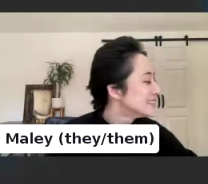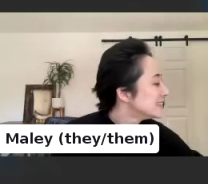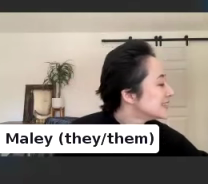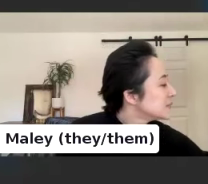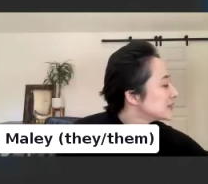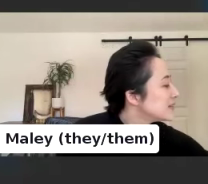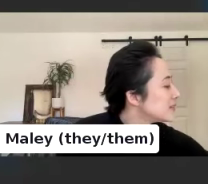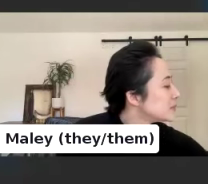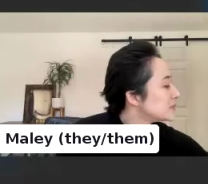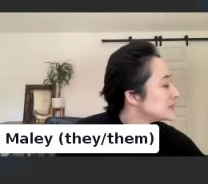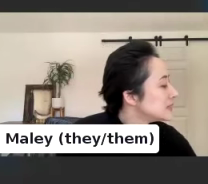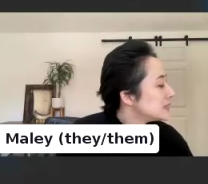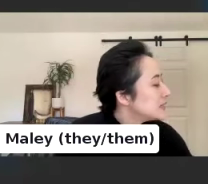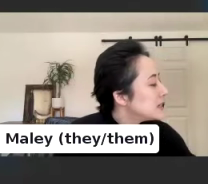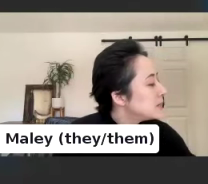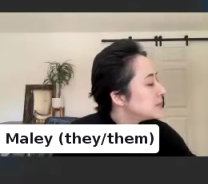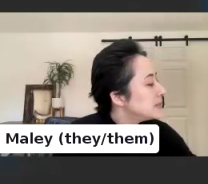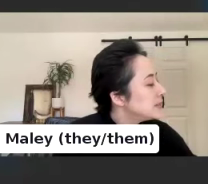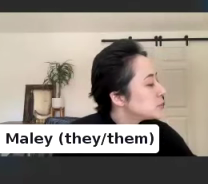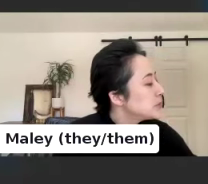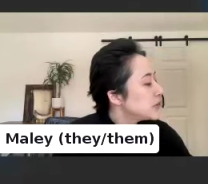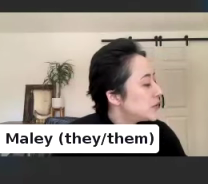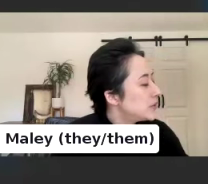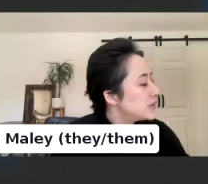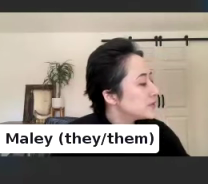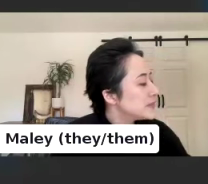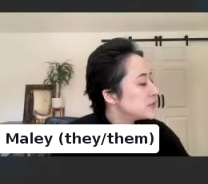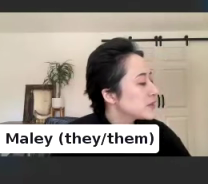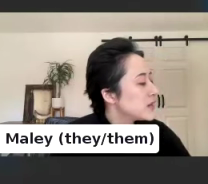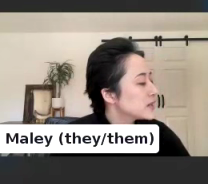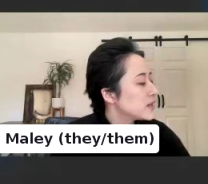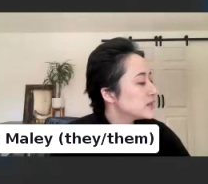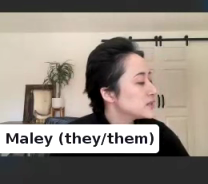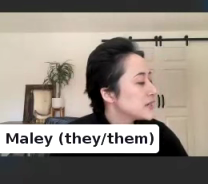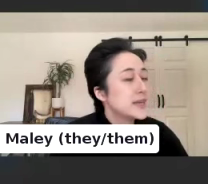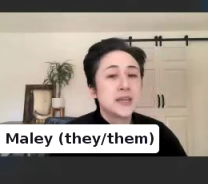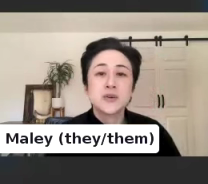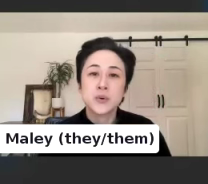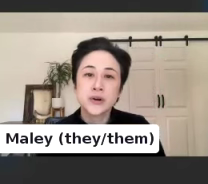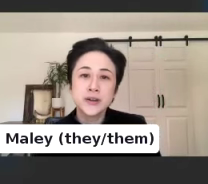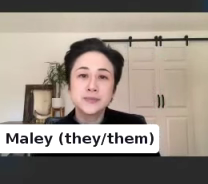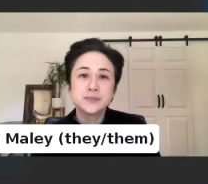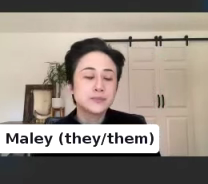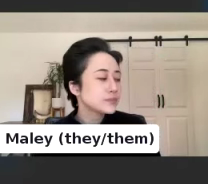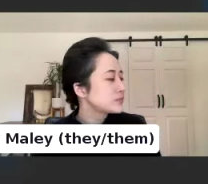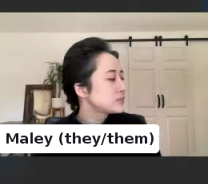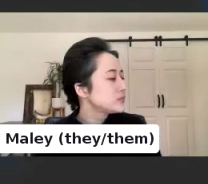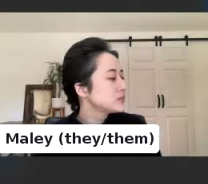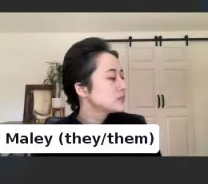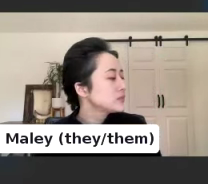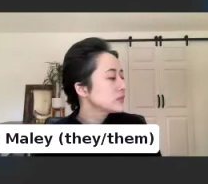home. We're all home. Is put all of the major arcana cards in order.